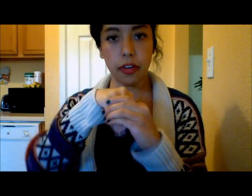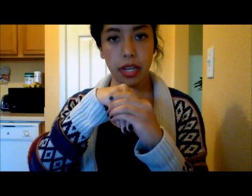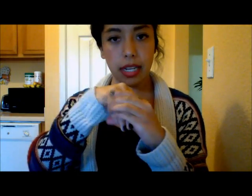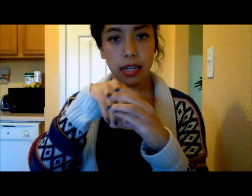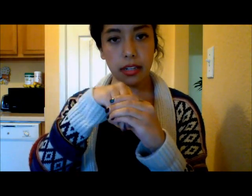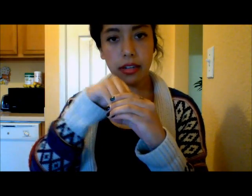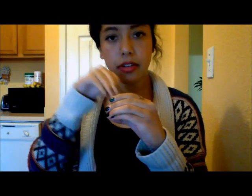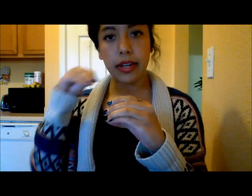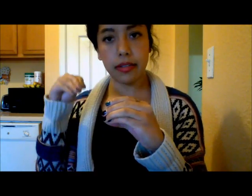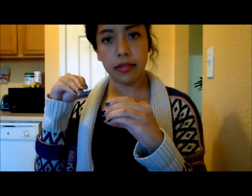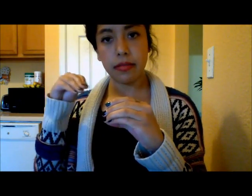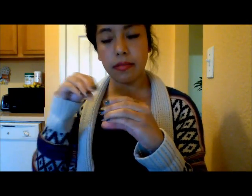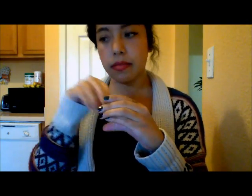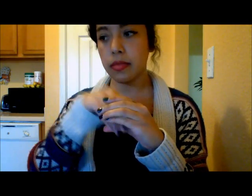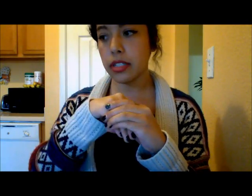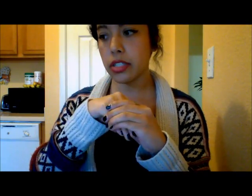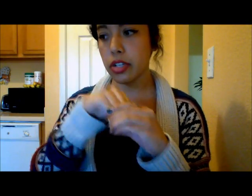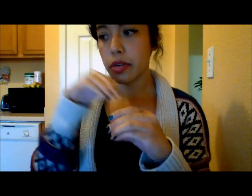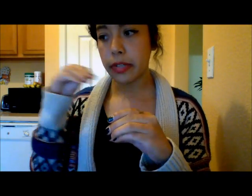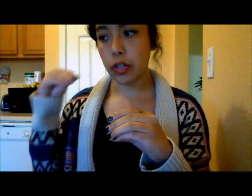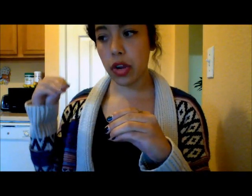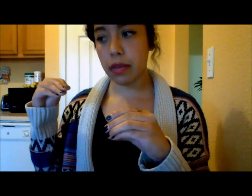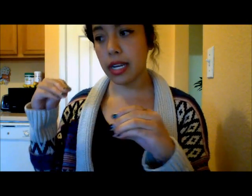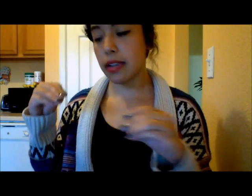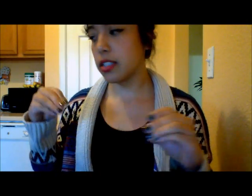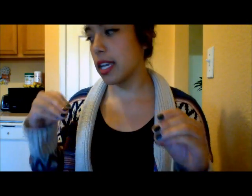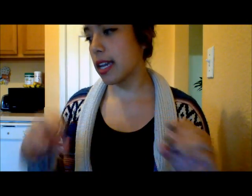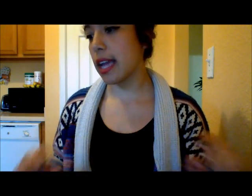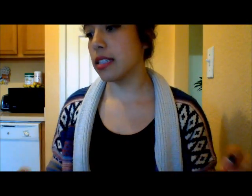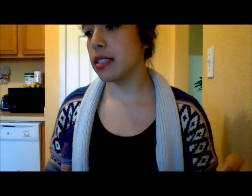going in, go out. So you're withdrawing money to get cash.